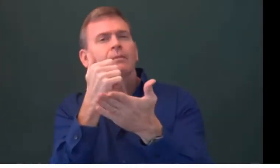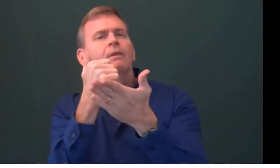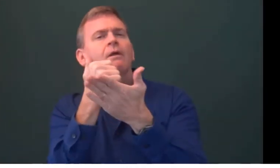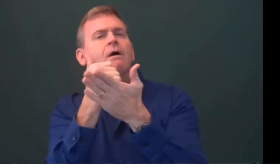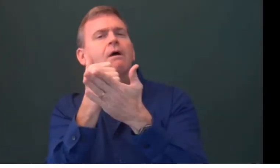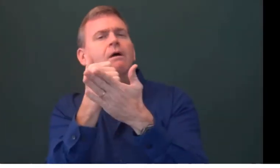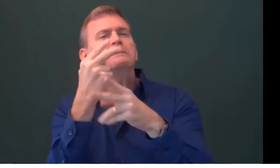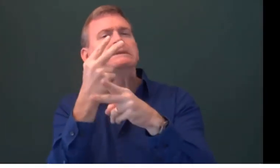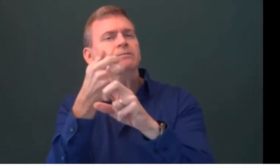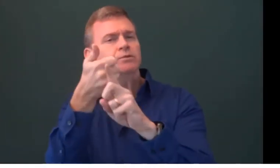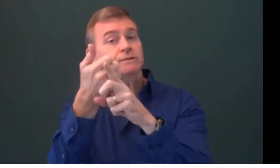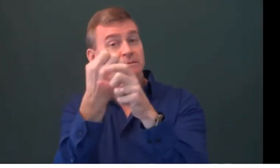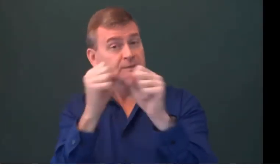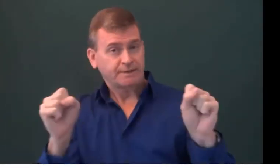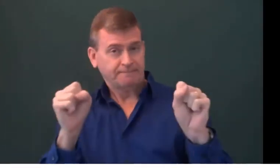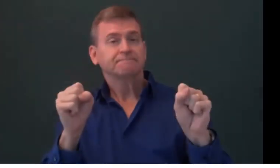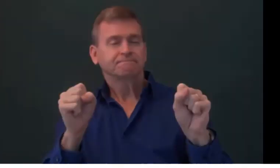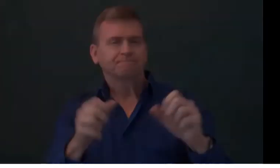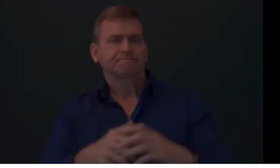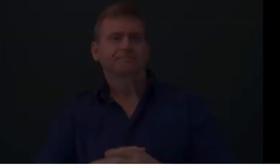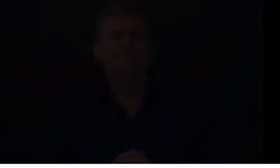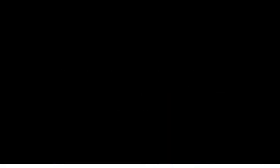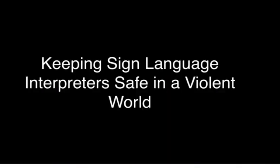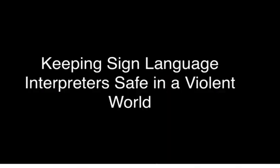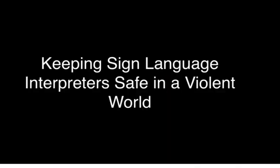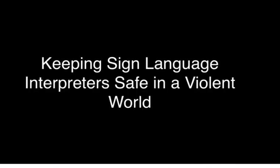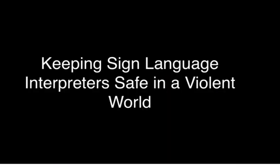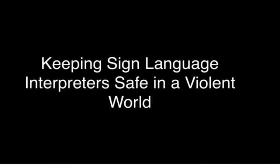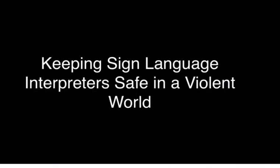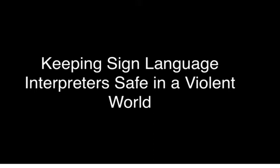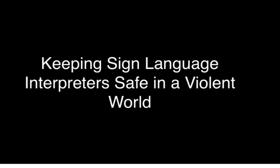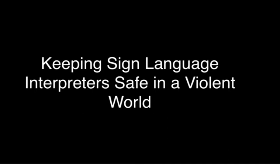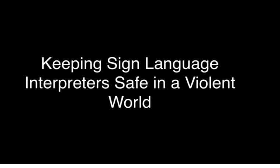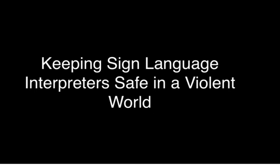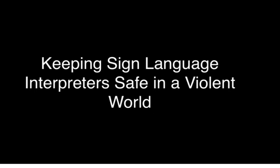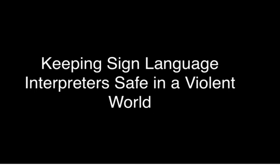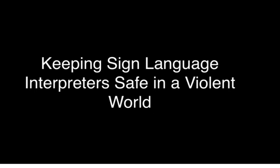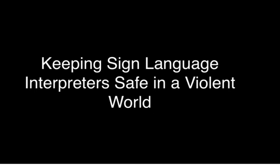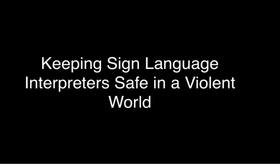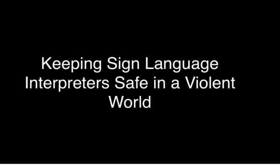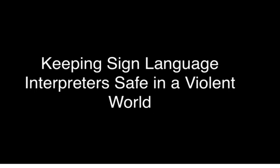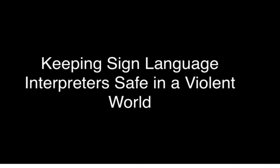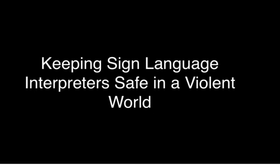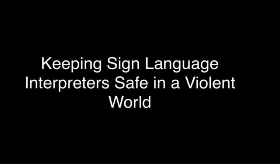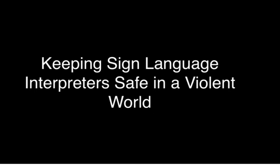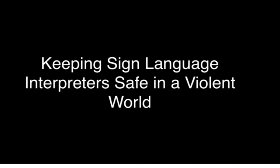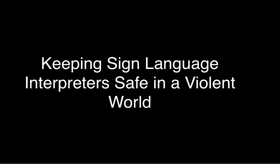of those places can be dangerous. I would like to share with you some advice to help keep interpreters safe.